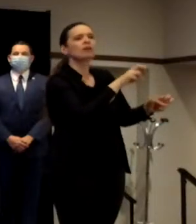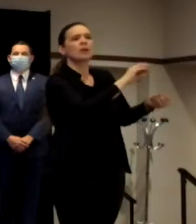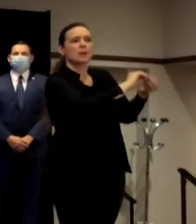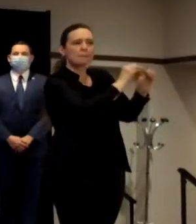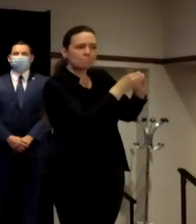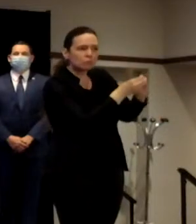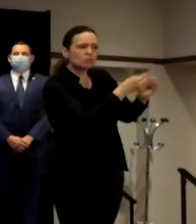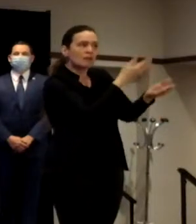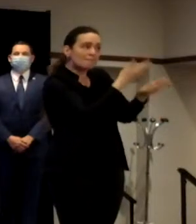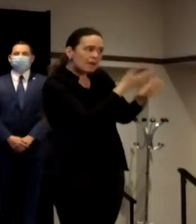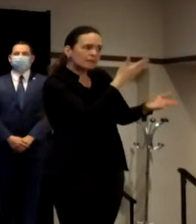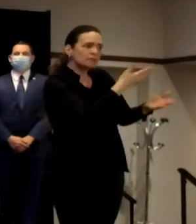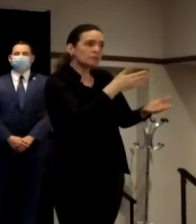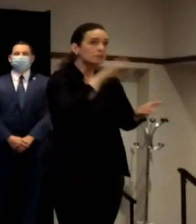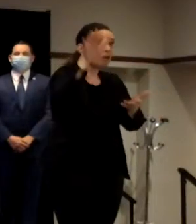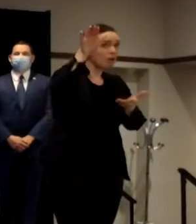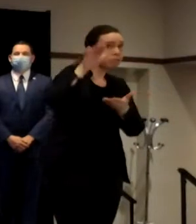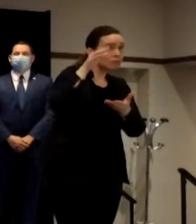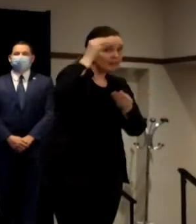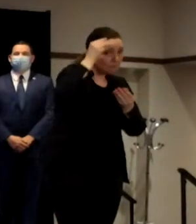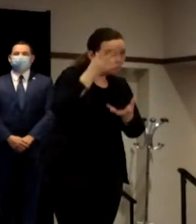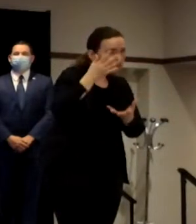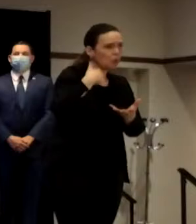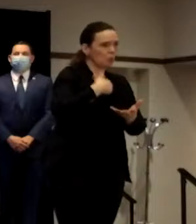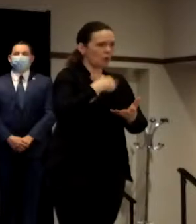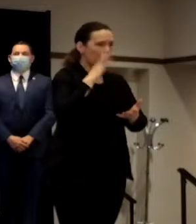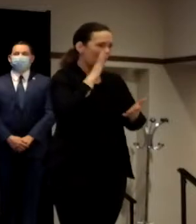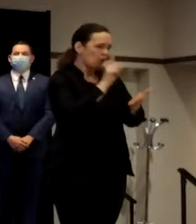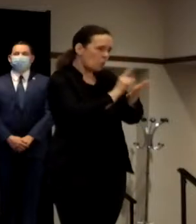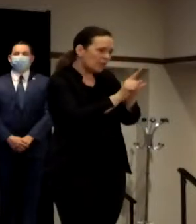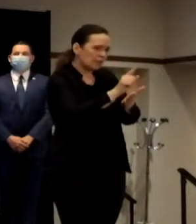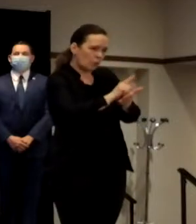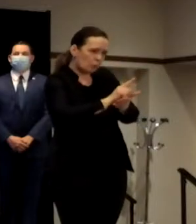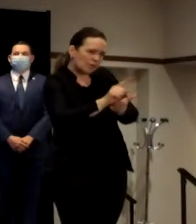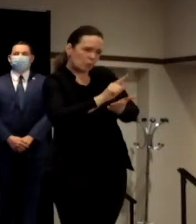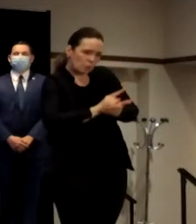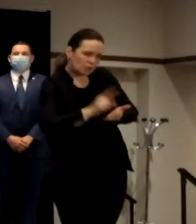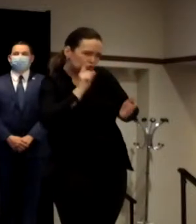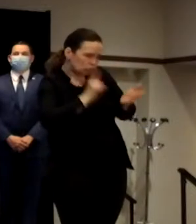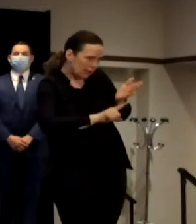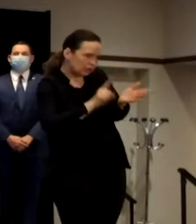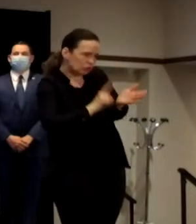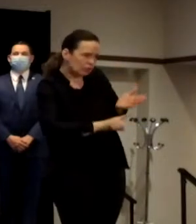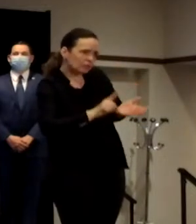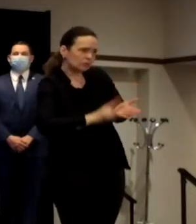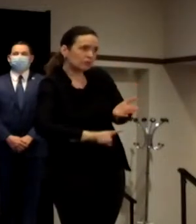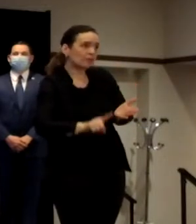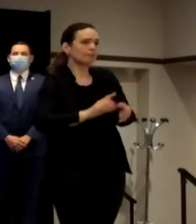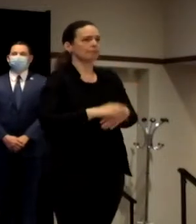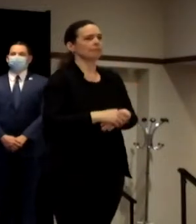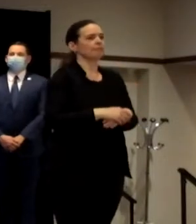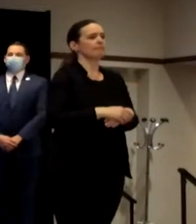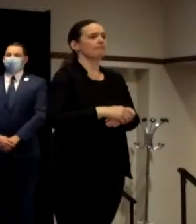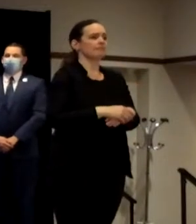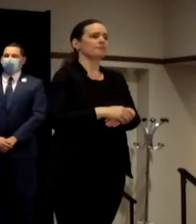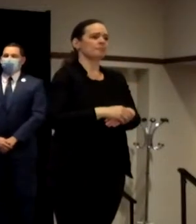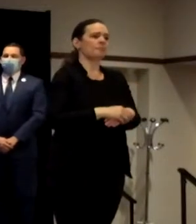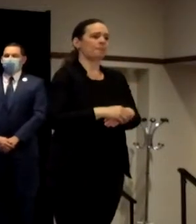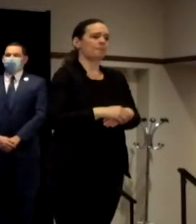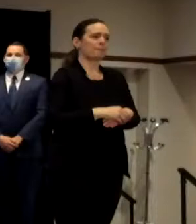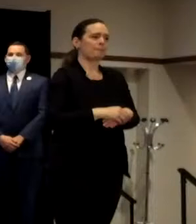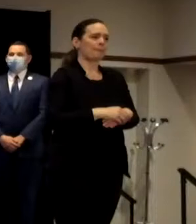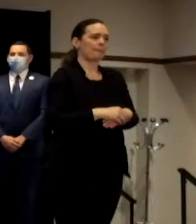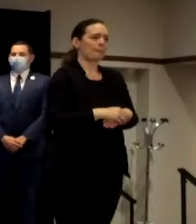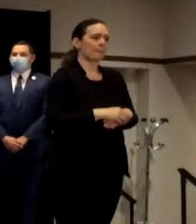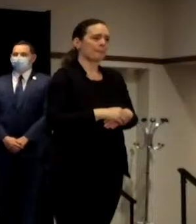information. Follow weekly trend for the new cases in the community and the school alike. We will trend it and see how are